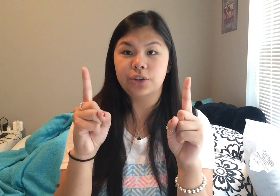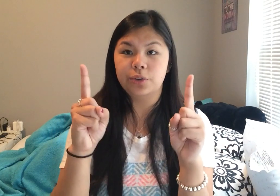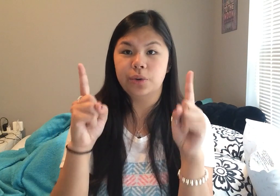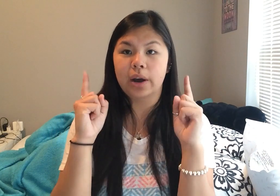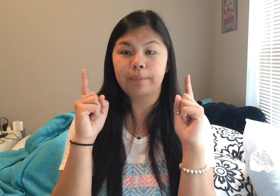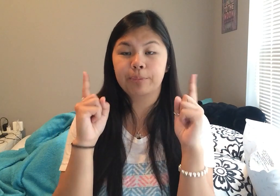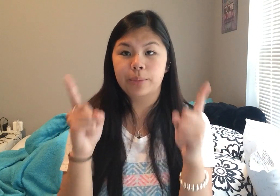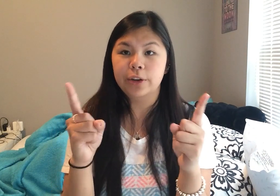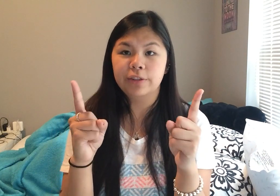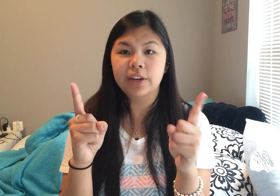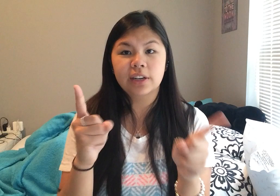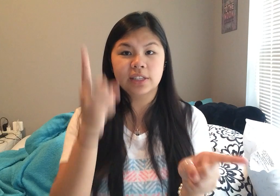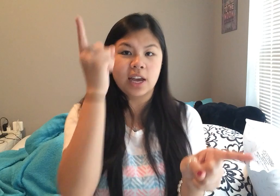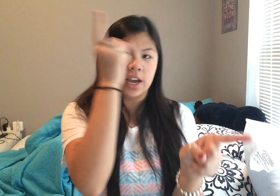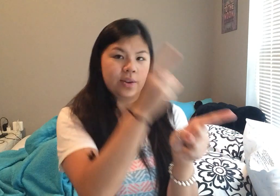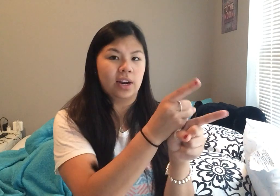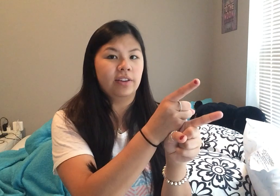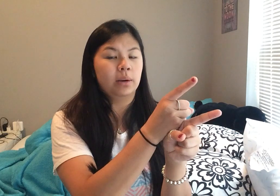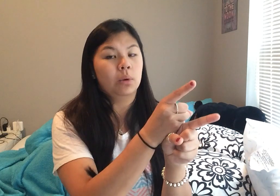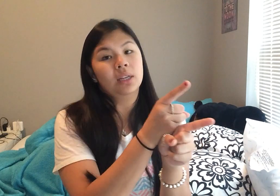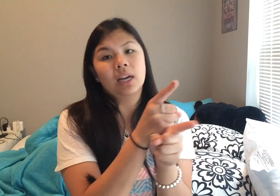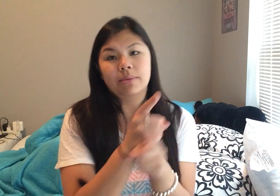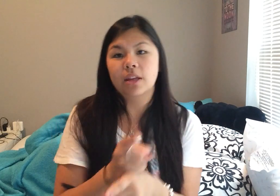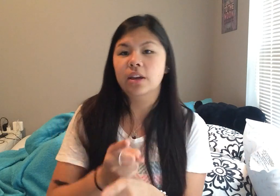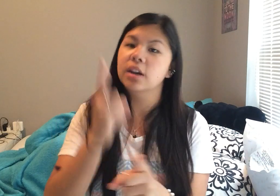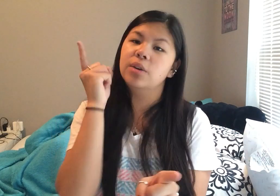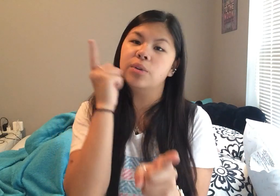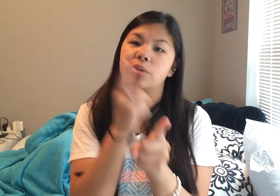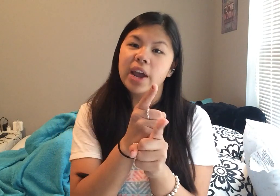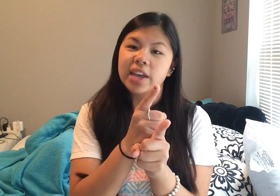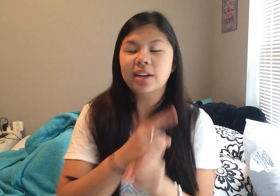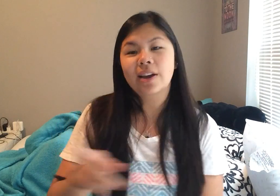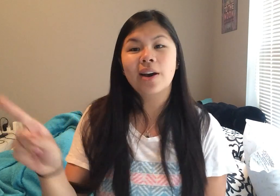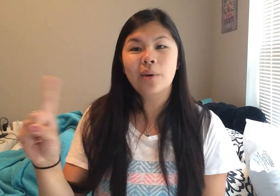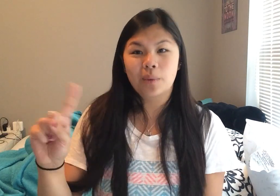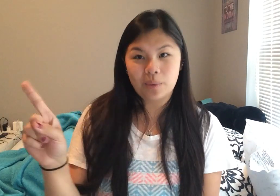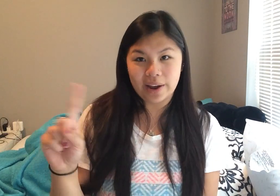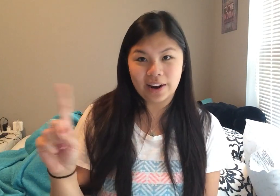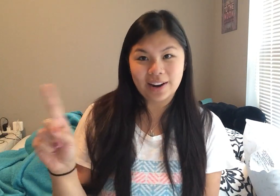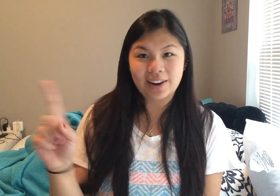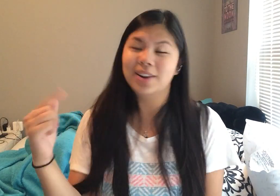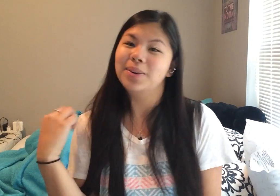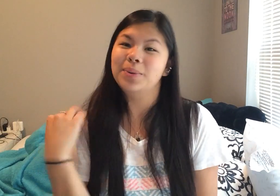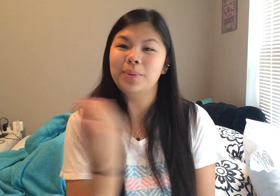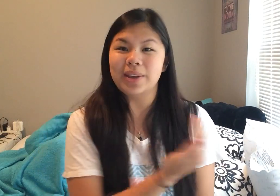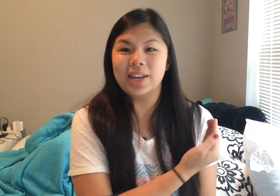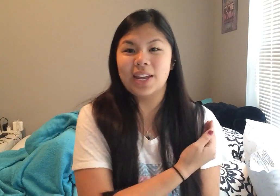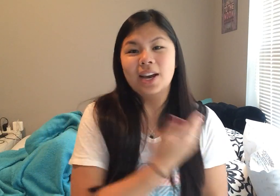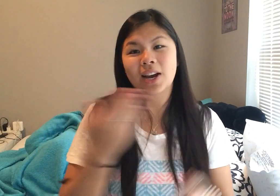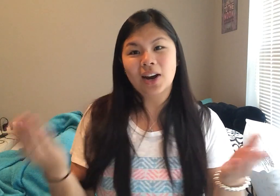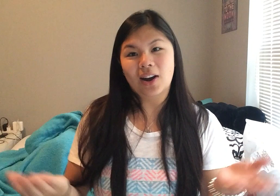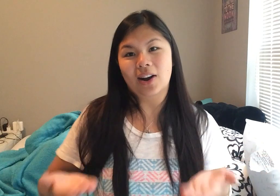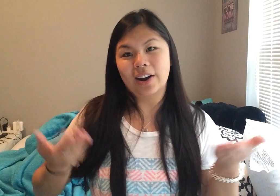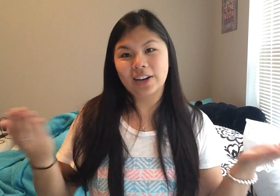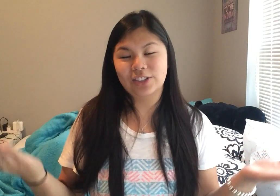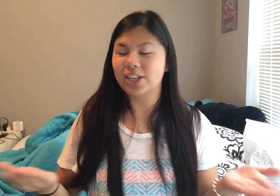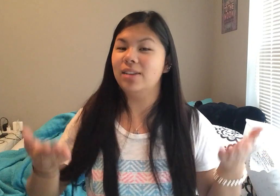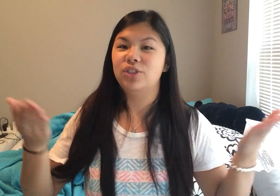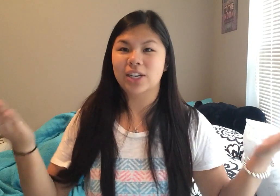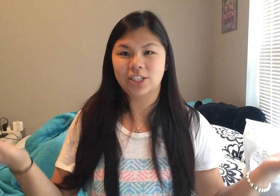two pointer fingers and you kind of hit them one on top of the other. Right where we are. Just kind of gesturing